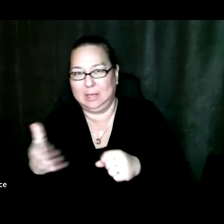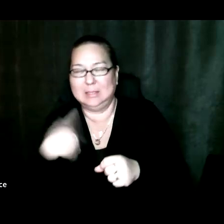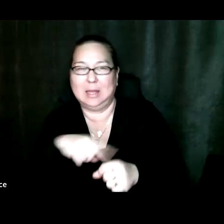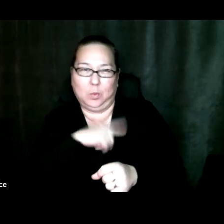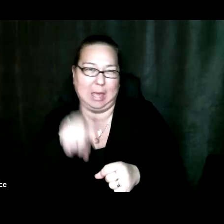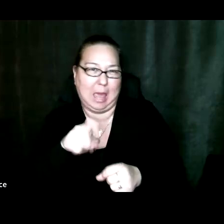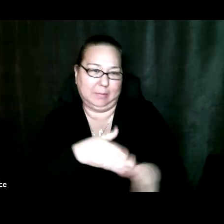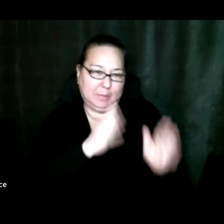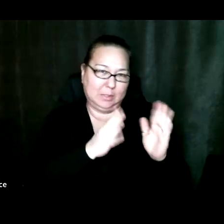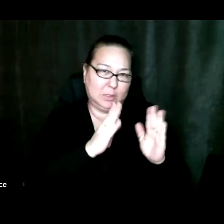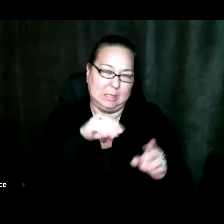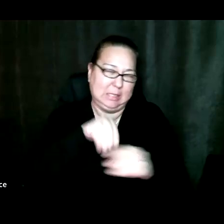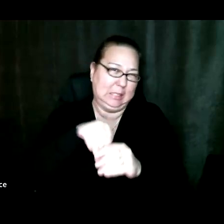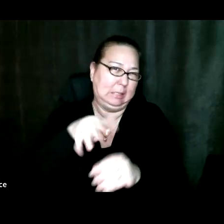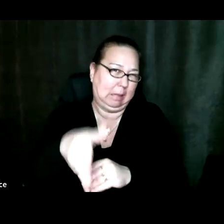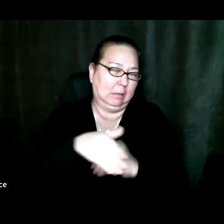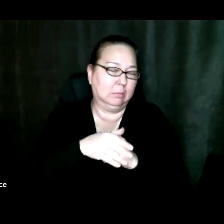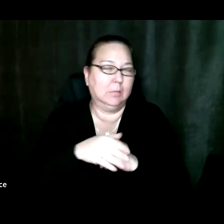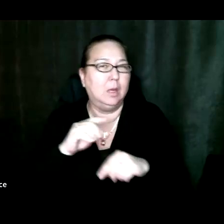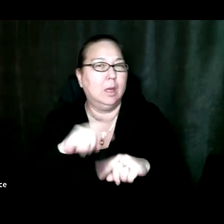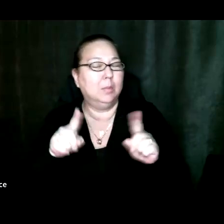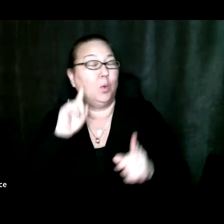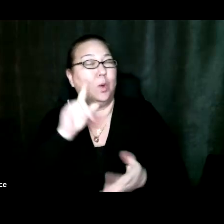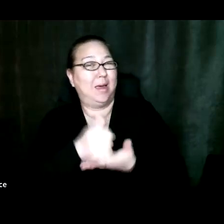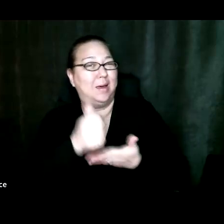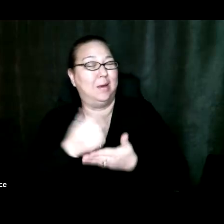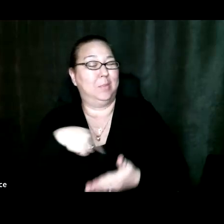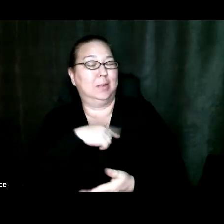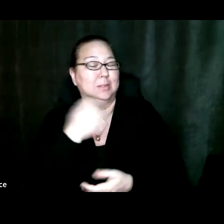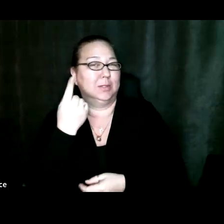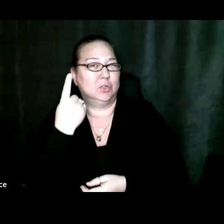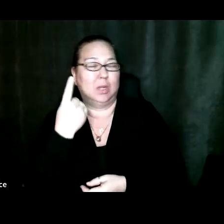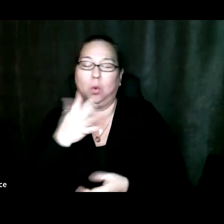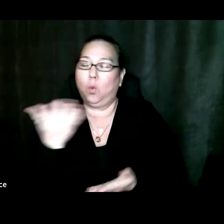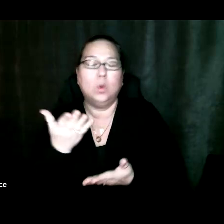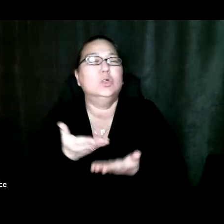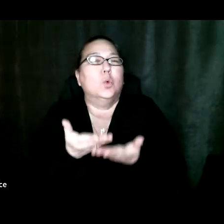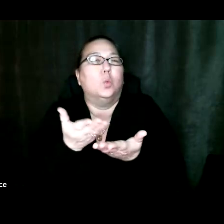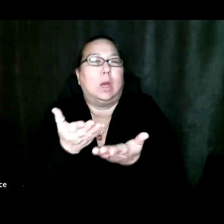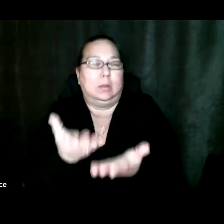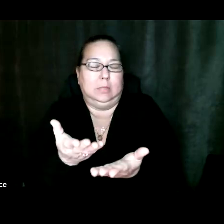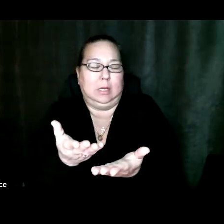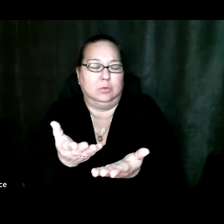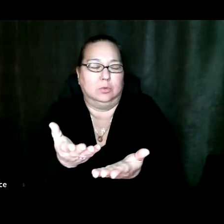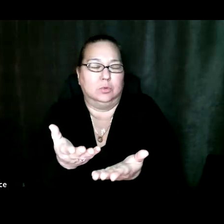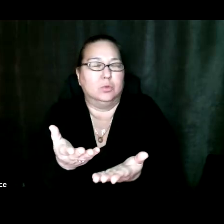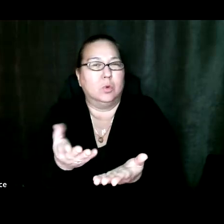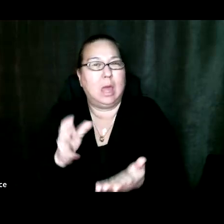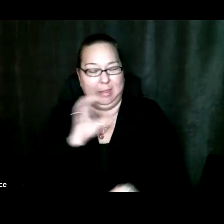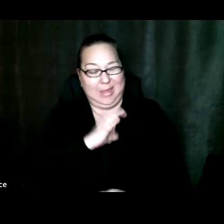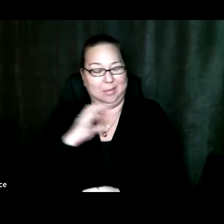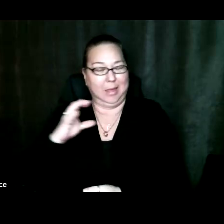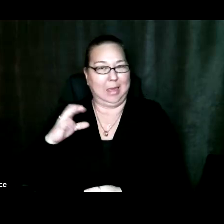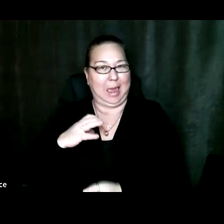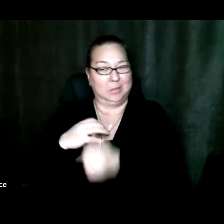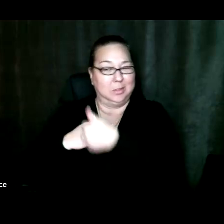at within it. But it would be helpful just to understand, what are the actual recommendations that the council recommended,